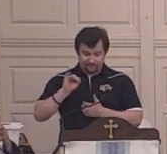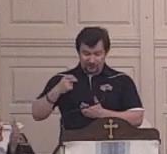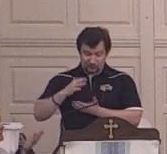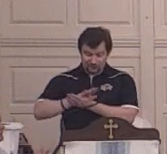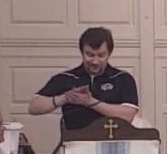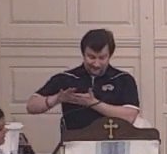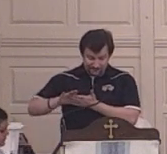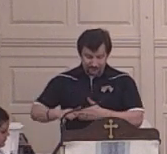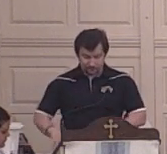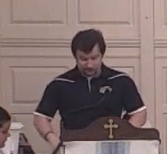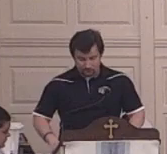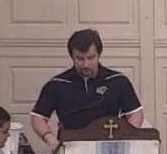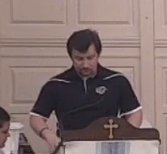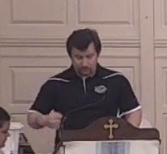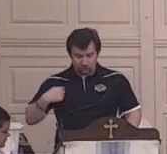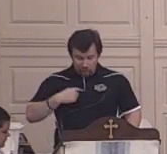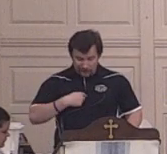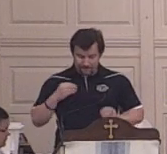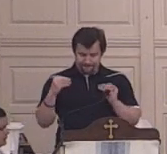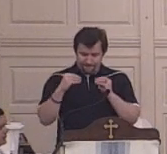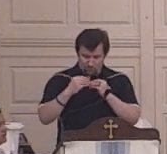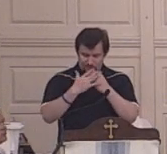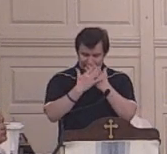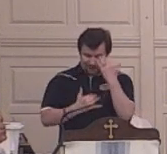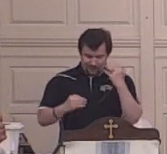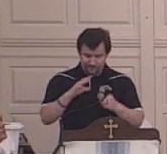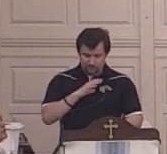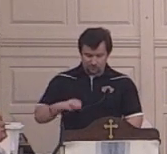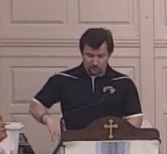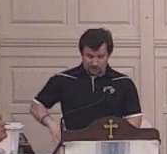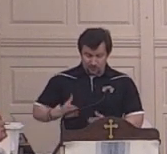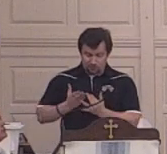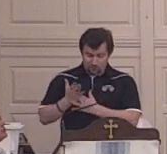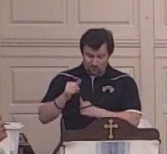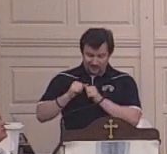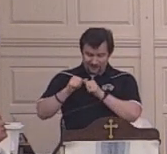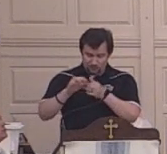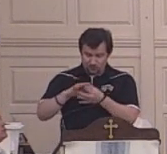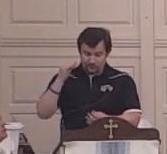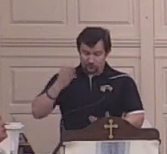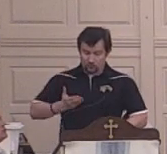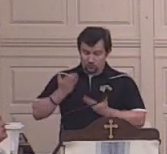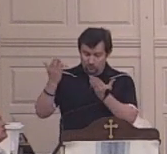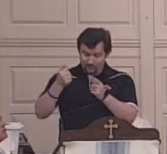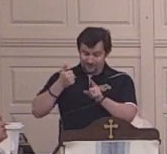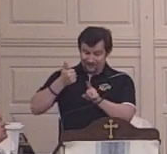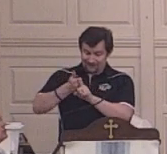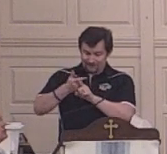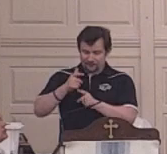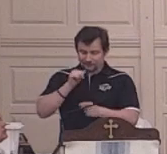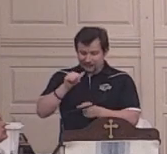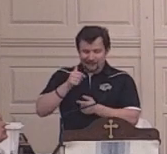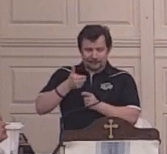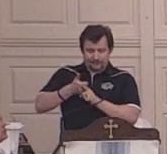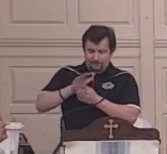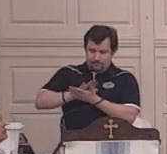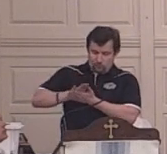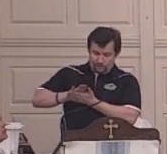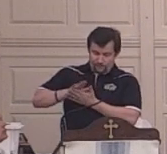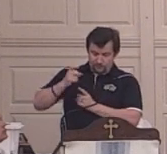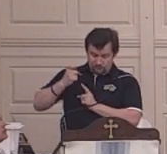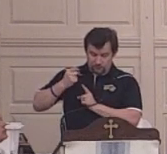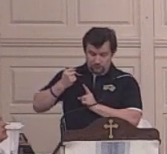defiled so that their flesh is cleansed, how much more will the blood of Christ, who through the eternal